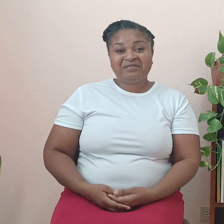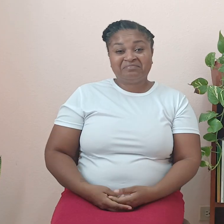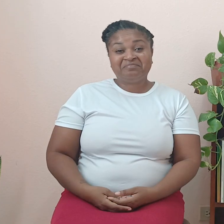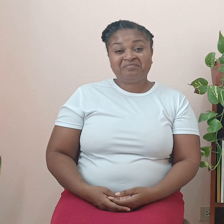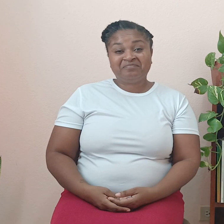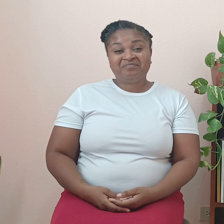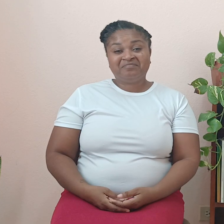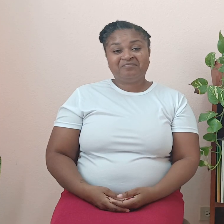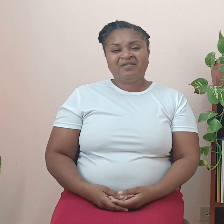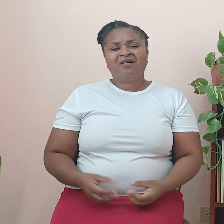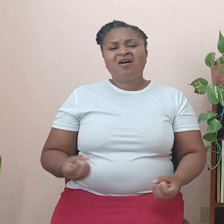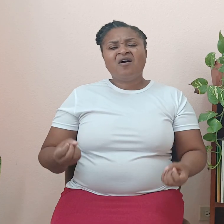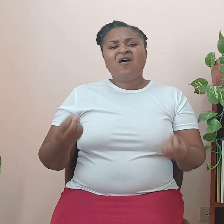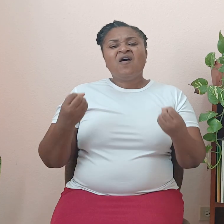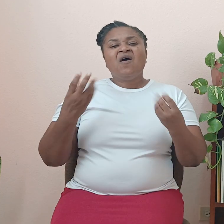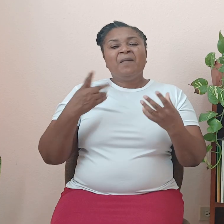Now, how many did you get right?